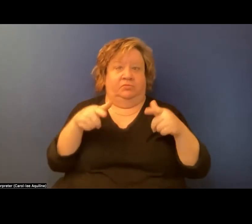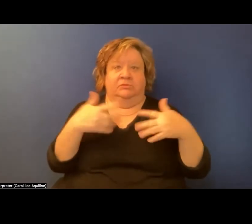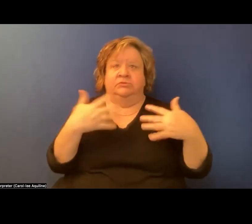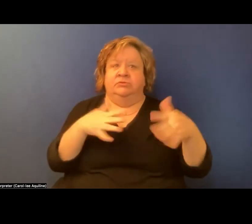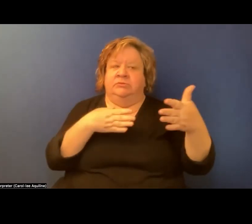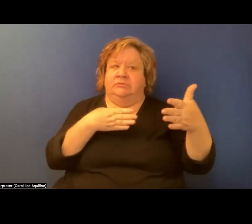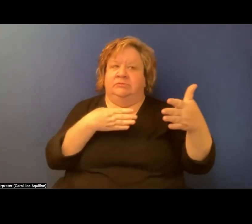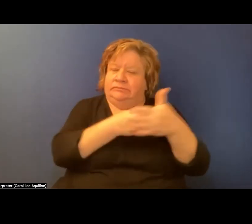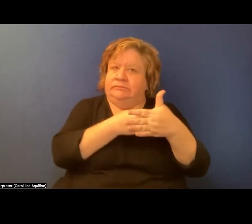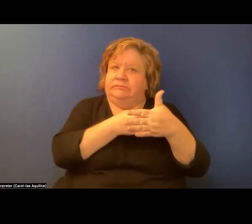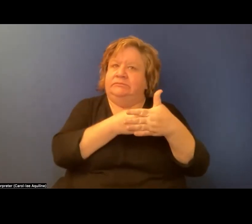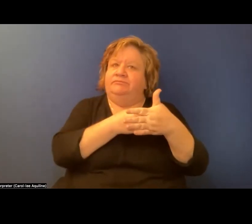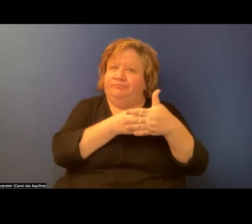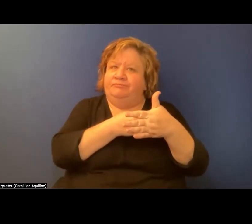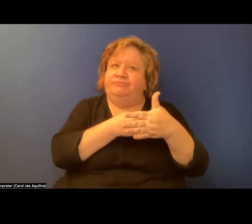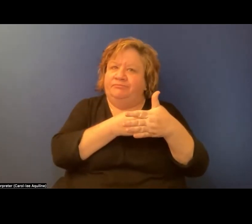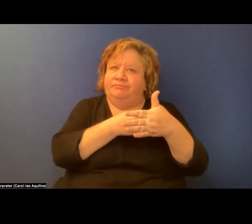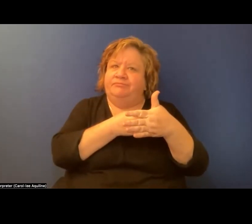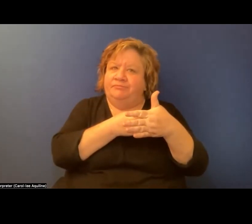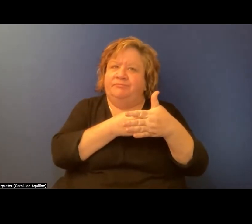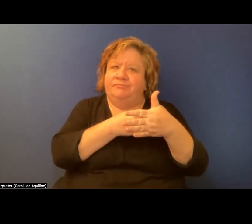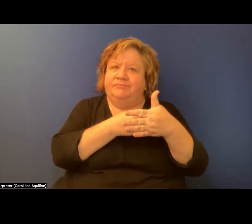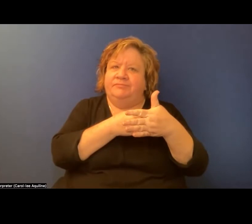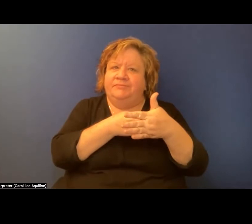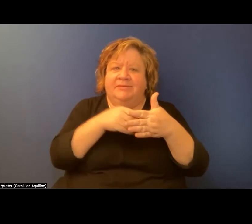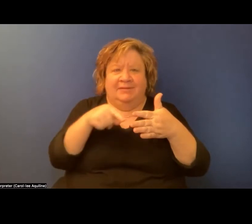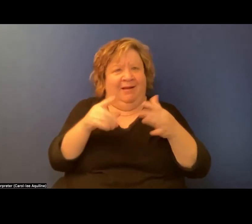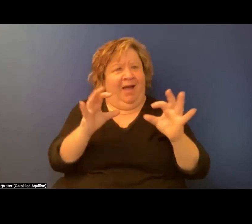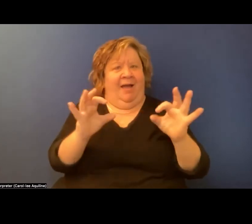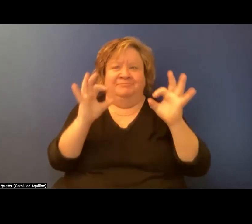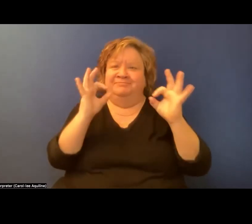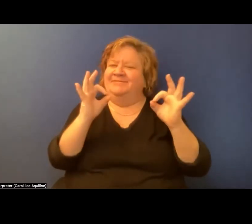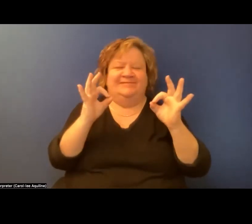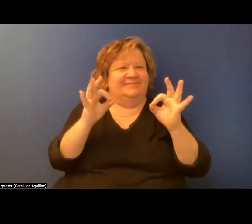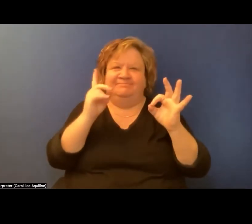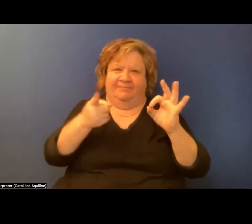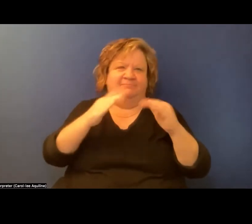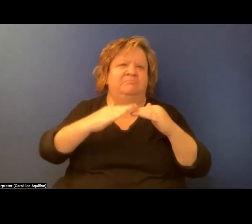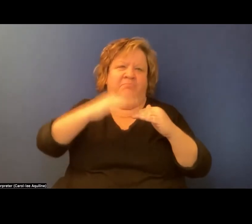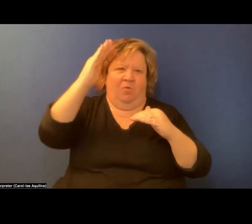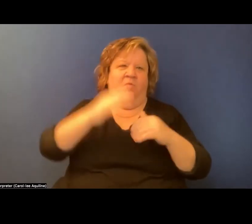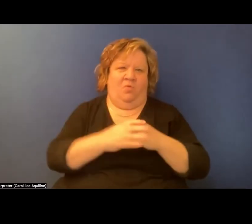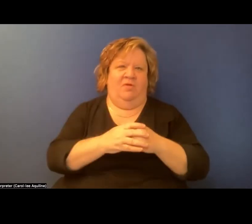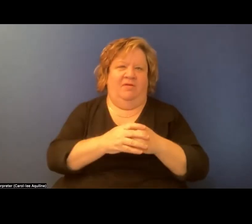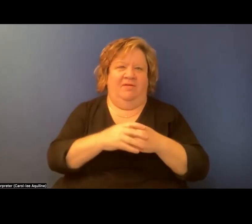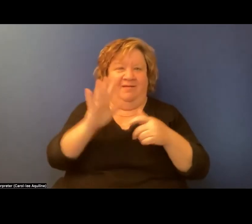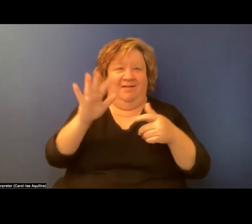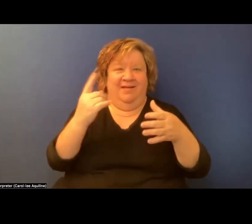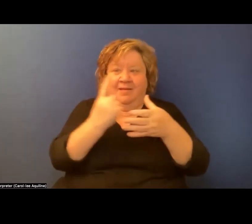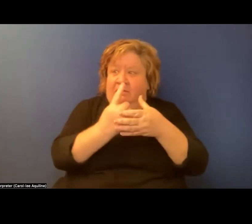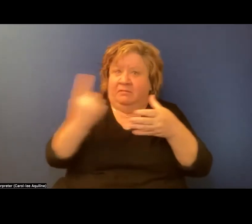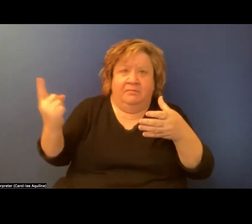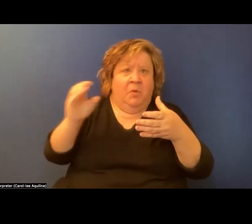enough. And as much as we love to say leaving no one behind, we are actually leaving women with disabilities behind.